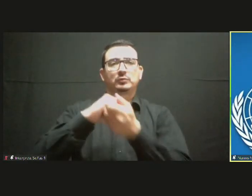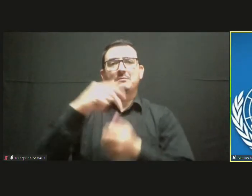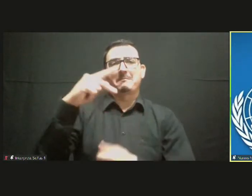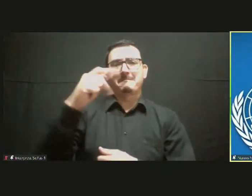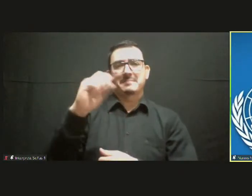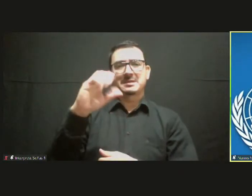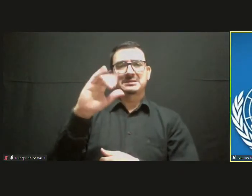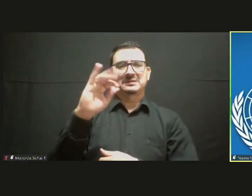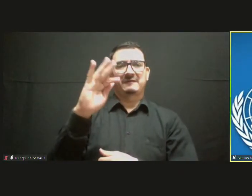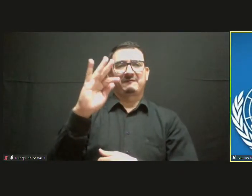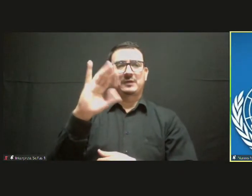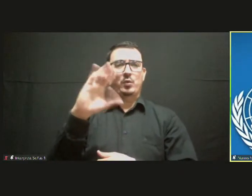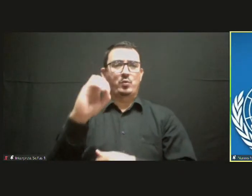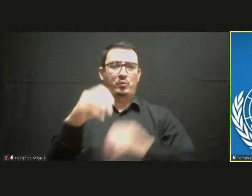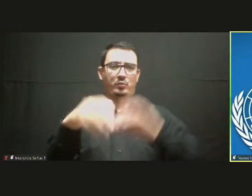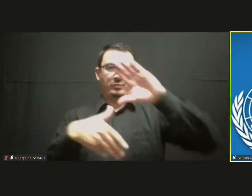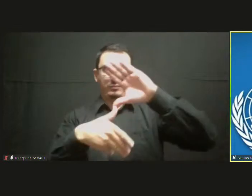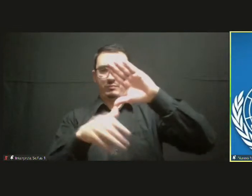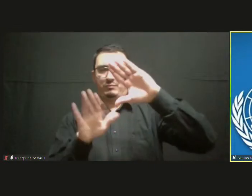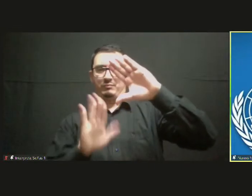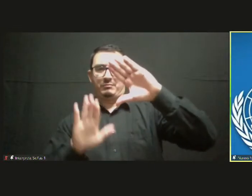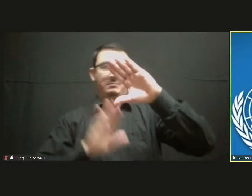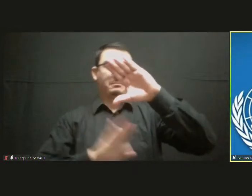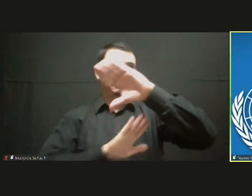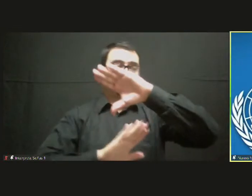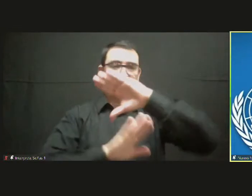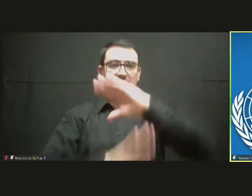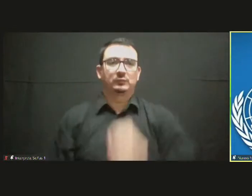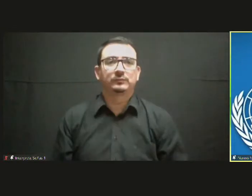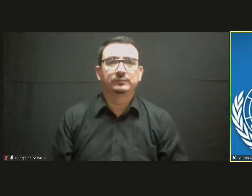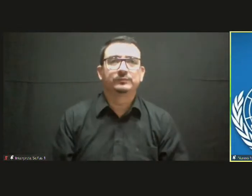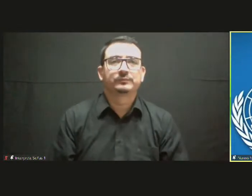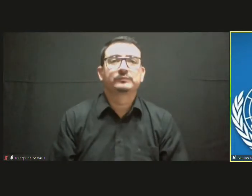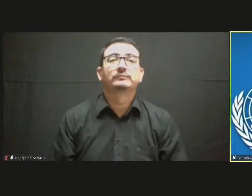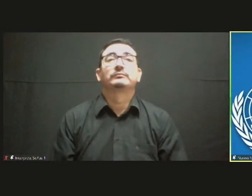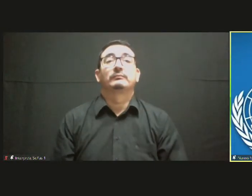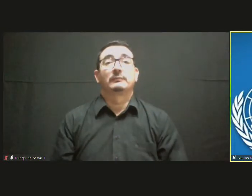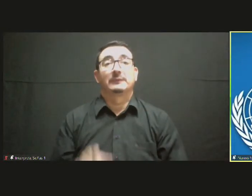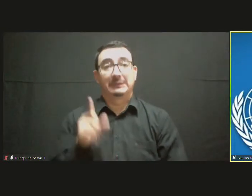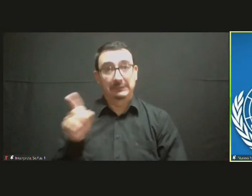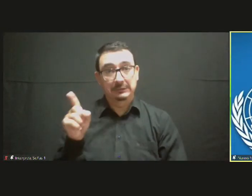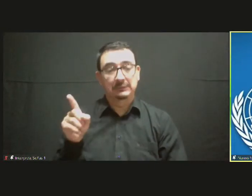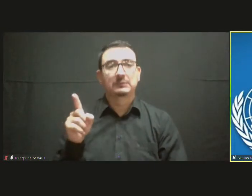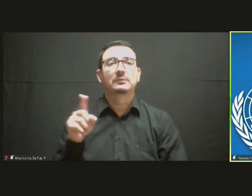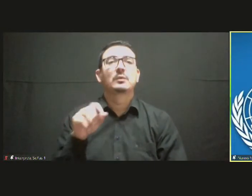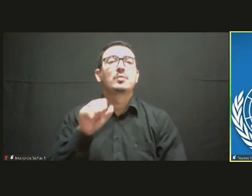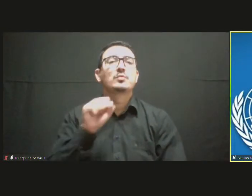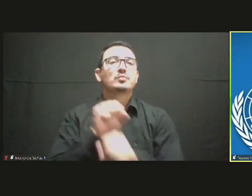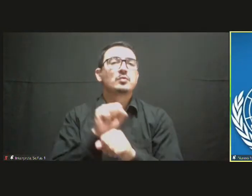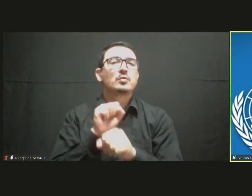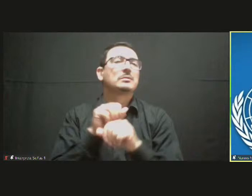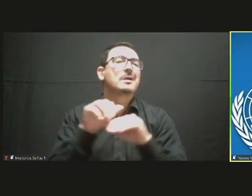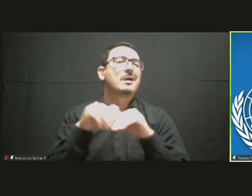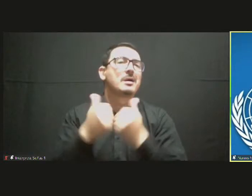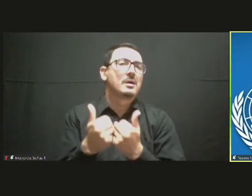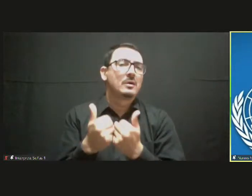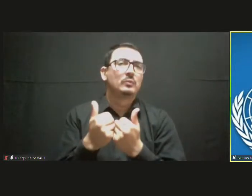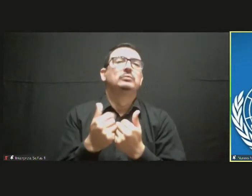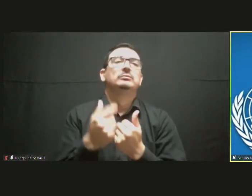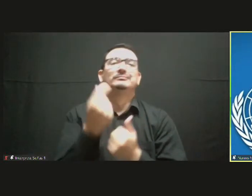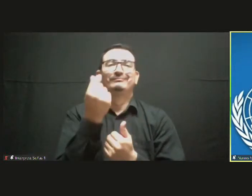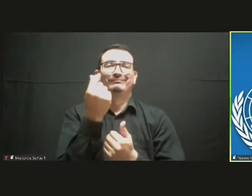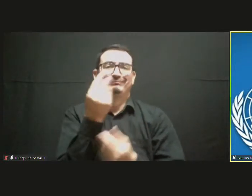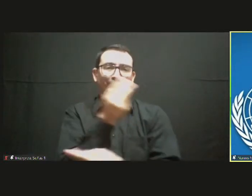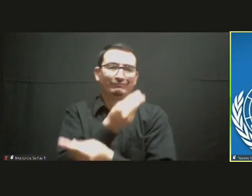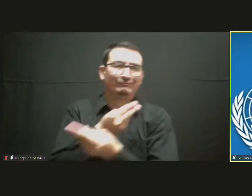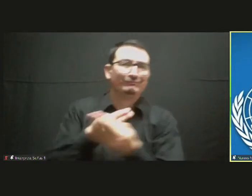Africa of the United Nations Economic Commission for Africa, UN-ECA, which is a sister commission of UN-ECLAC. After